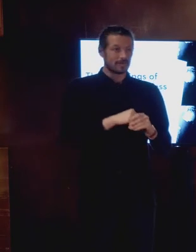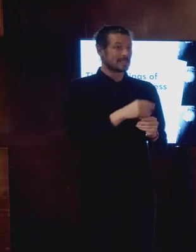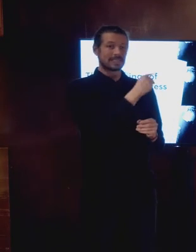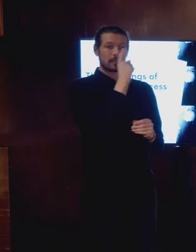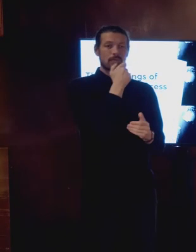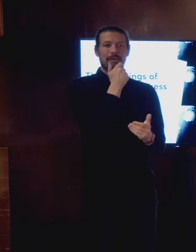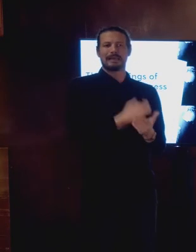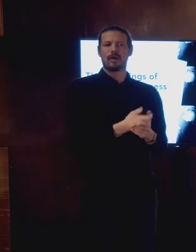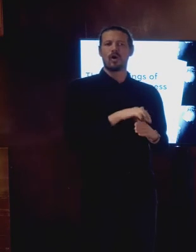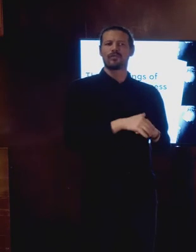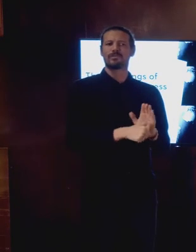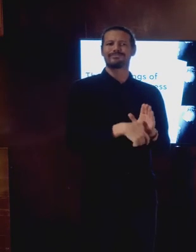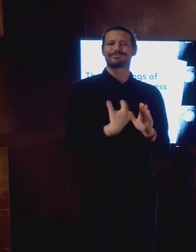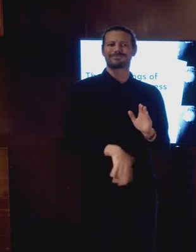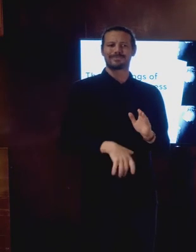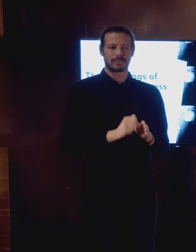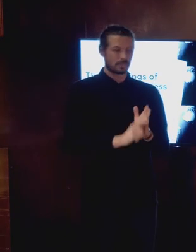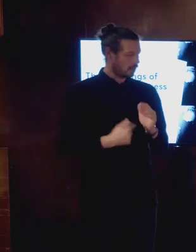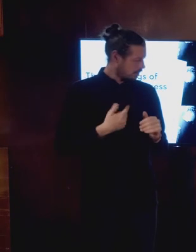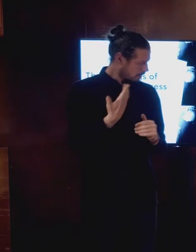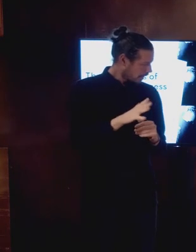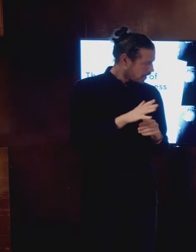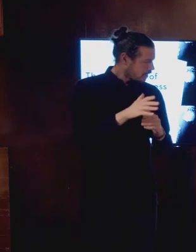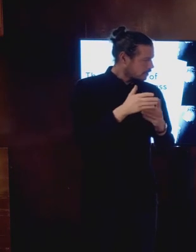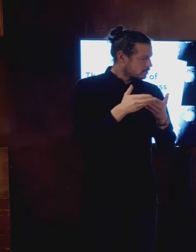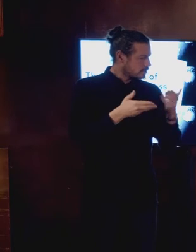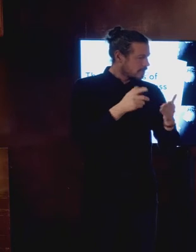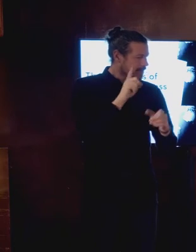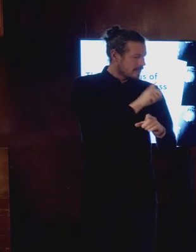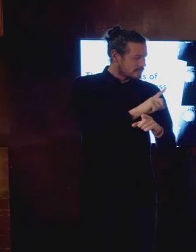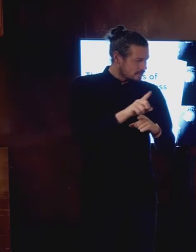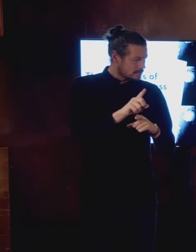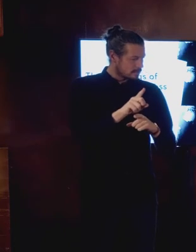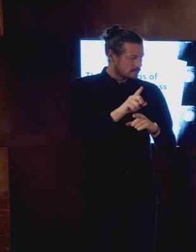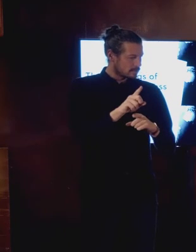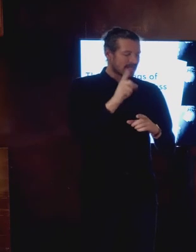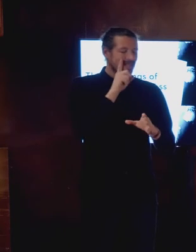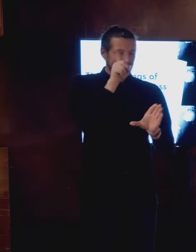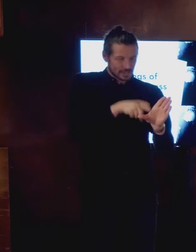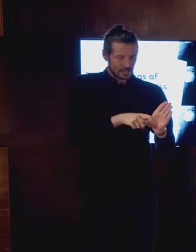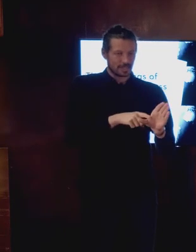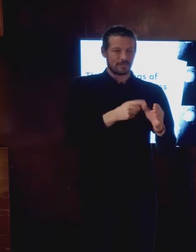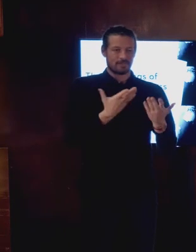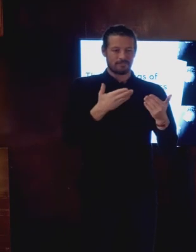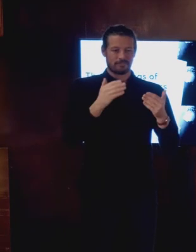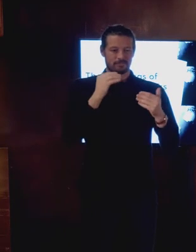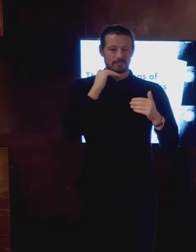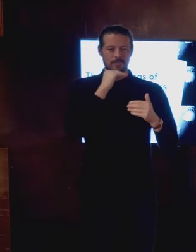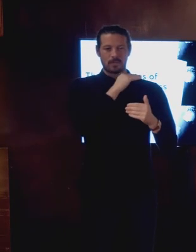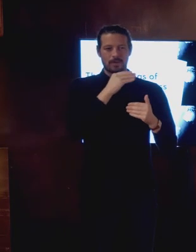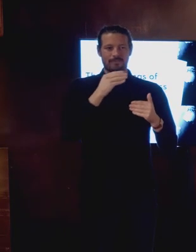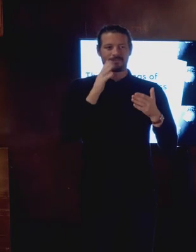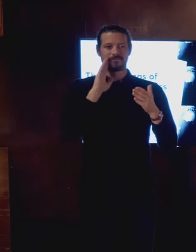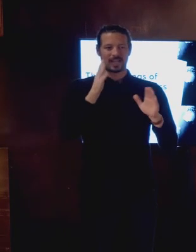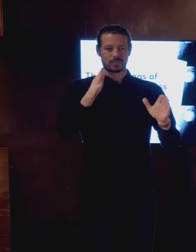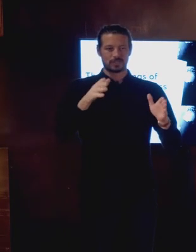accessible. I did a show last year, an event, and Emma was the MC. I did a fashion parade at Melbourne Fashion Week, and most of the